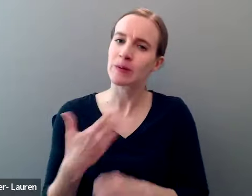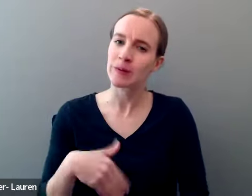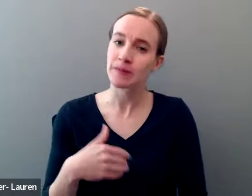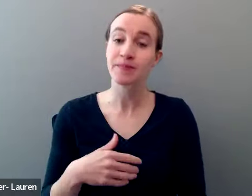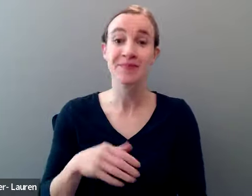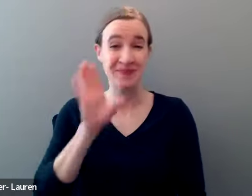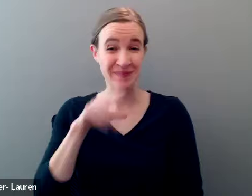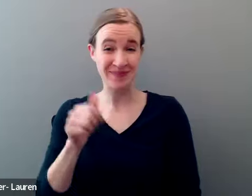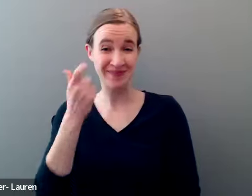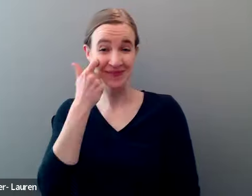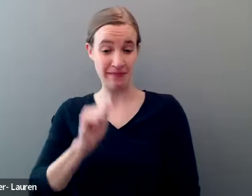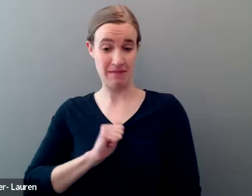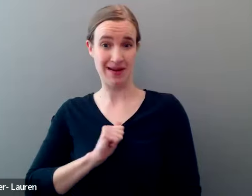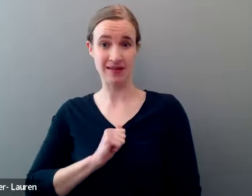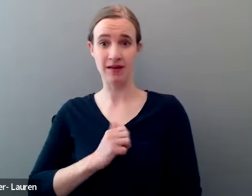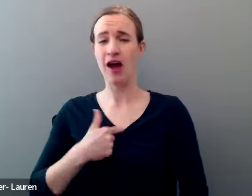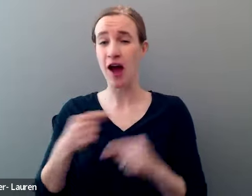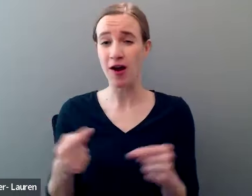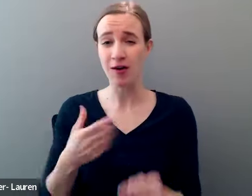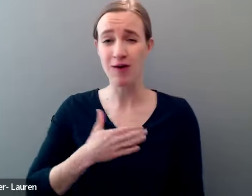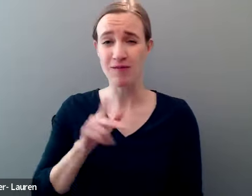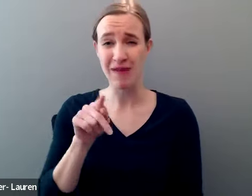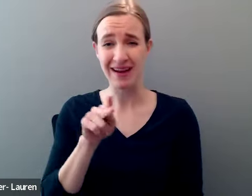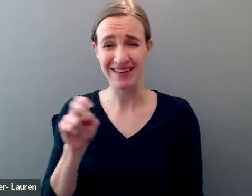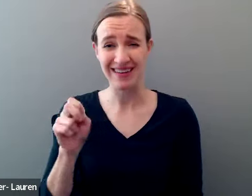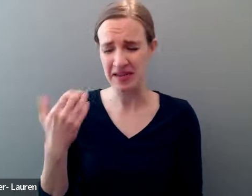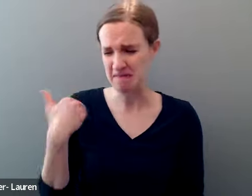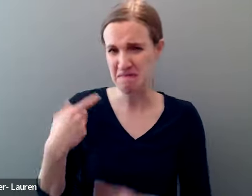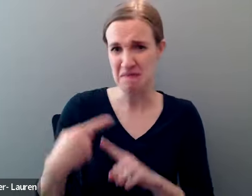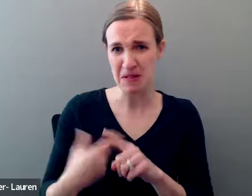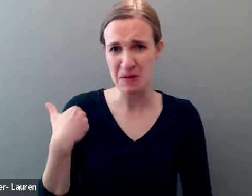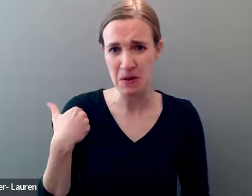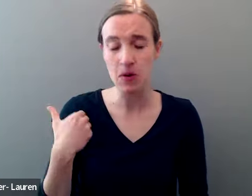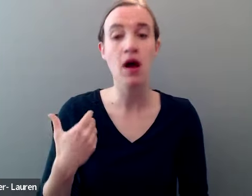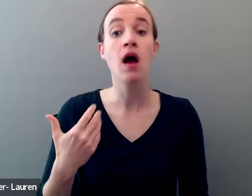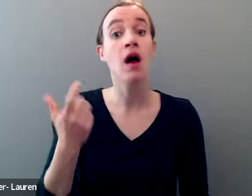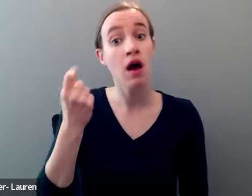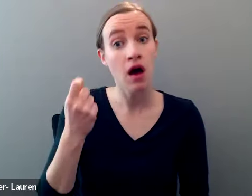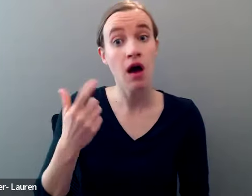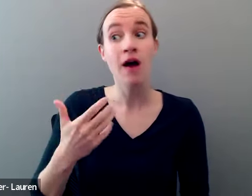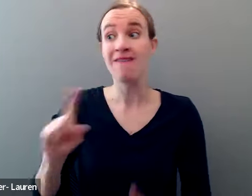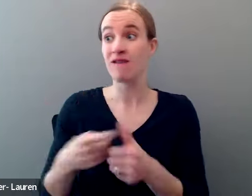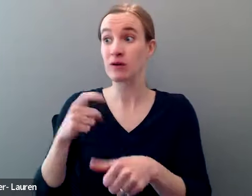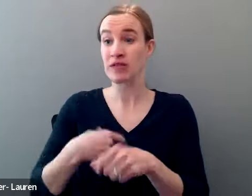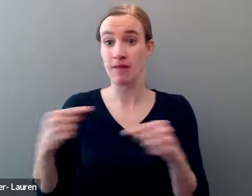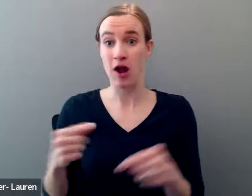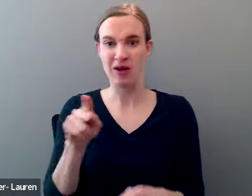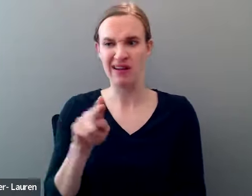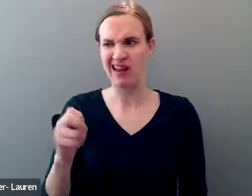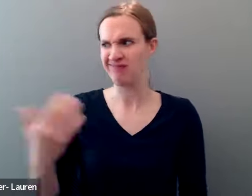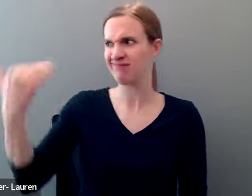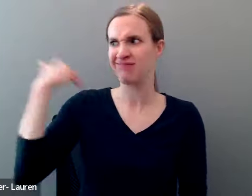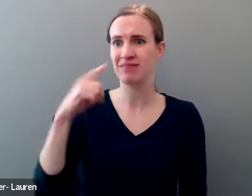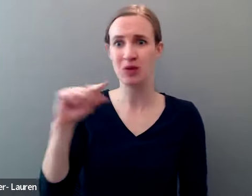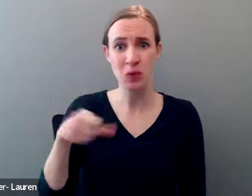my knee a month ago after 20 years. I'd hurt my knee when I was 20 years ago,